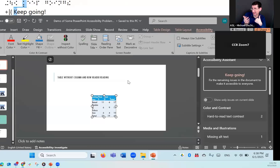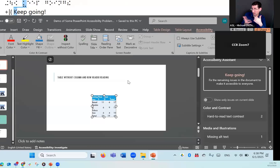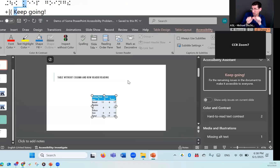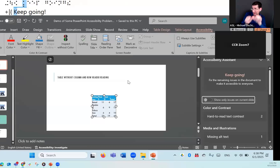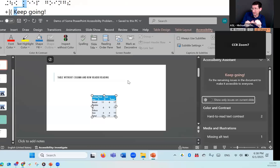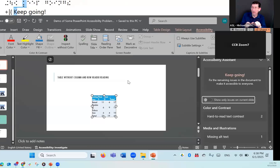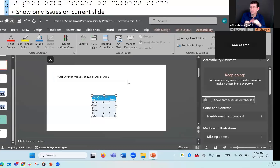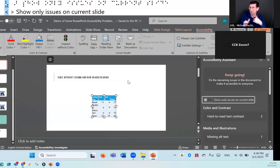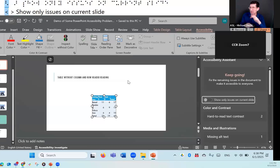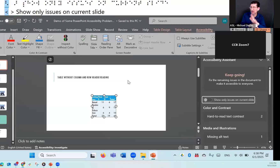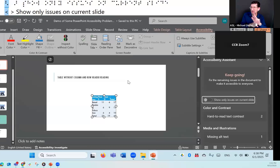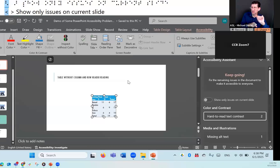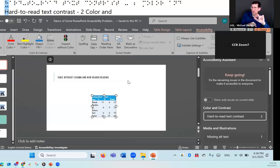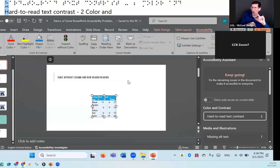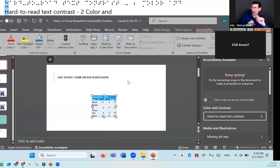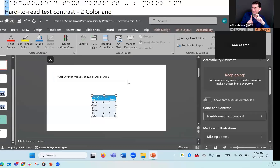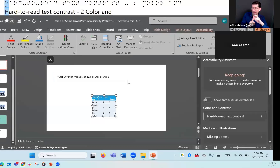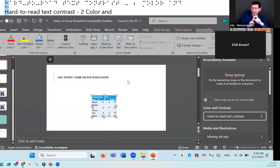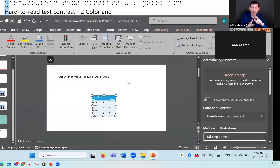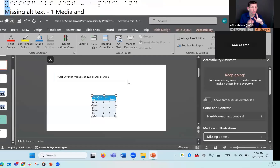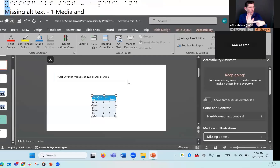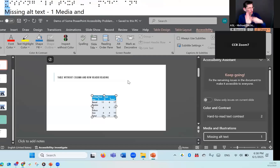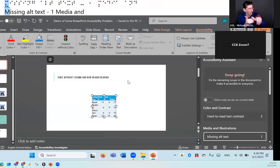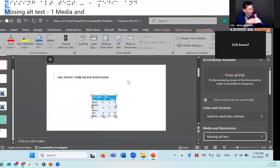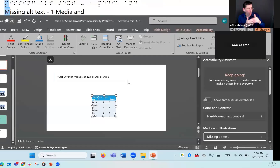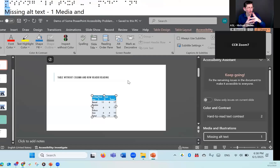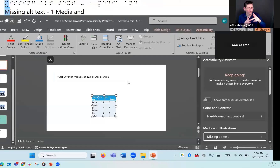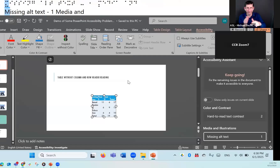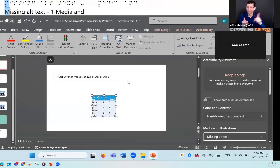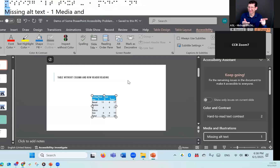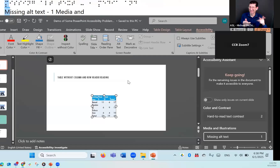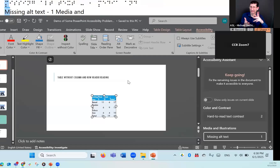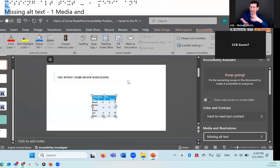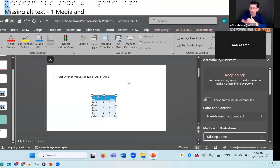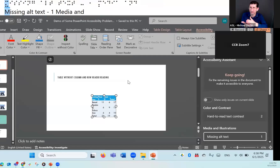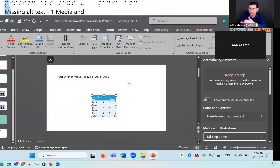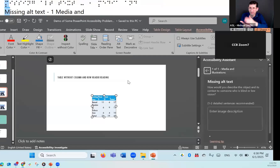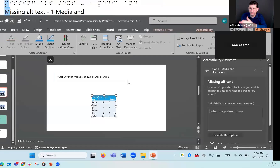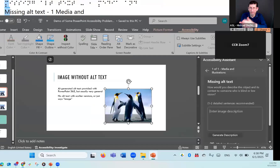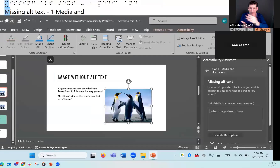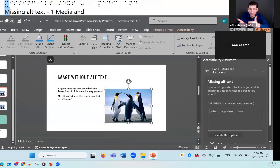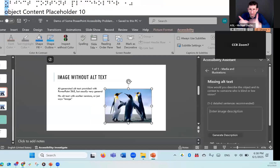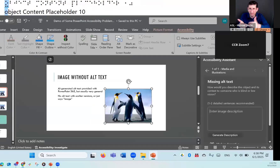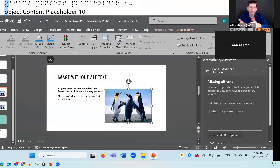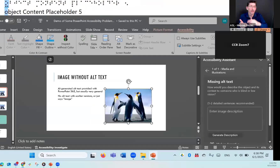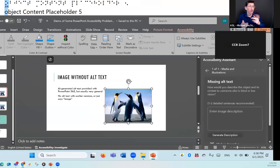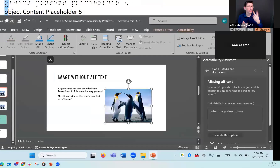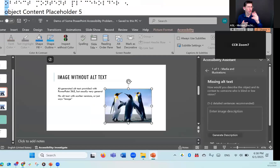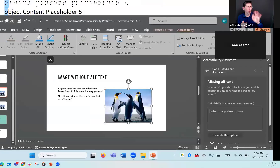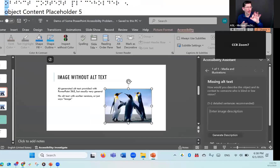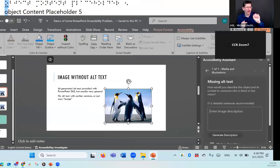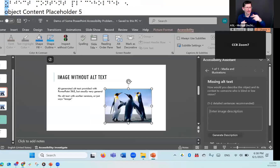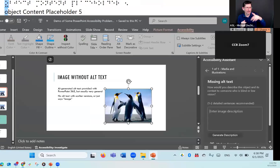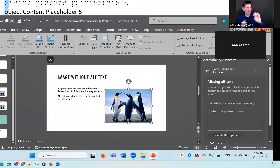the alt text. Show only issues on hard to read text missing all text 1 button. 1 of 2. To add space. Back button.